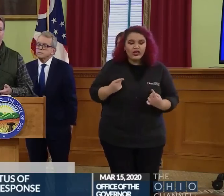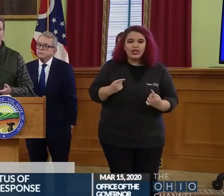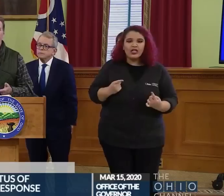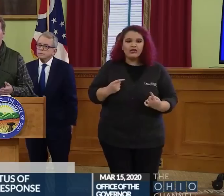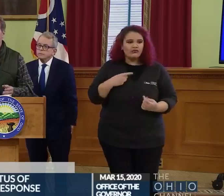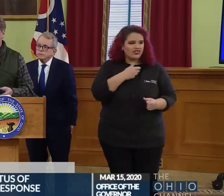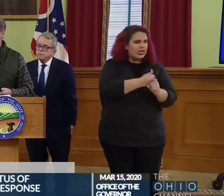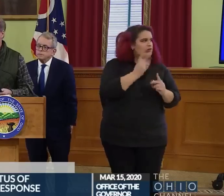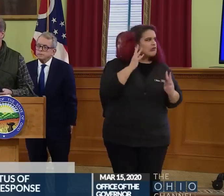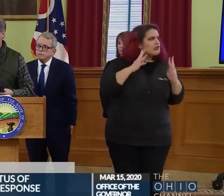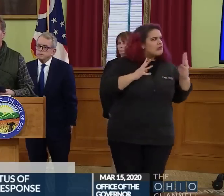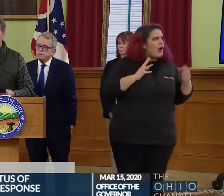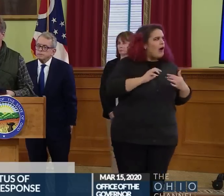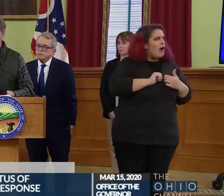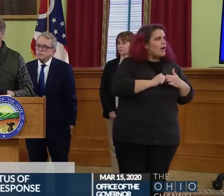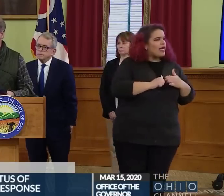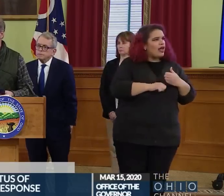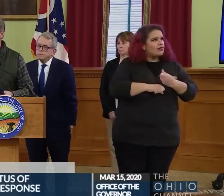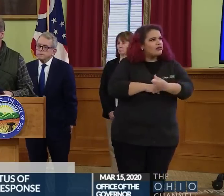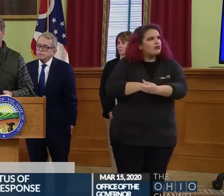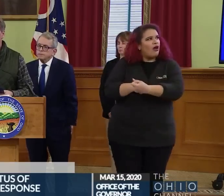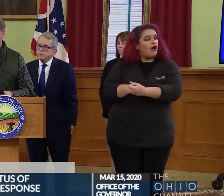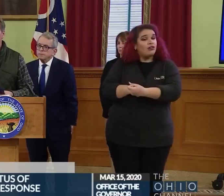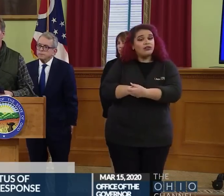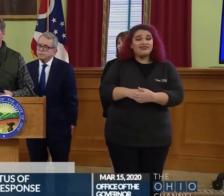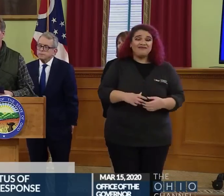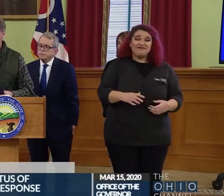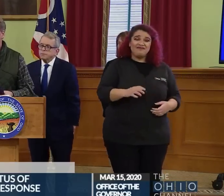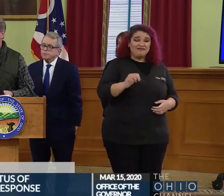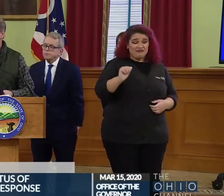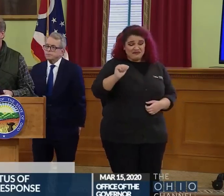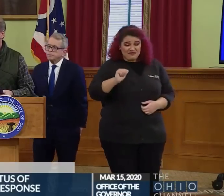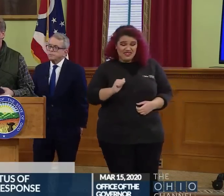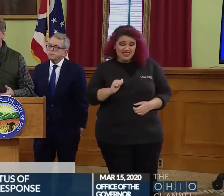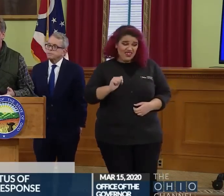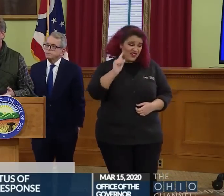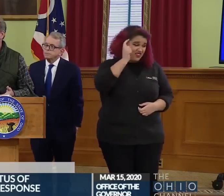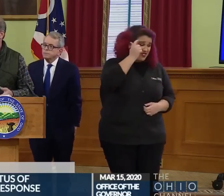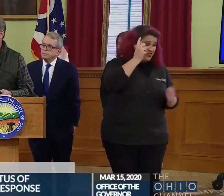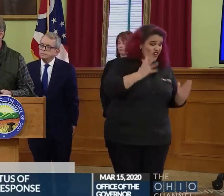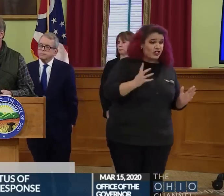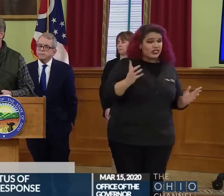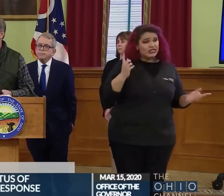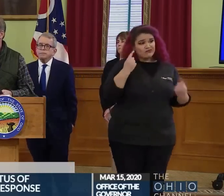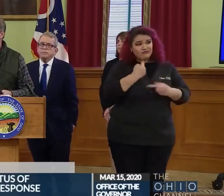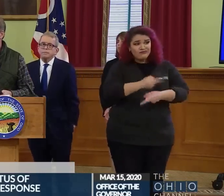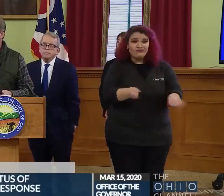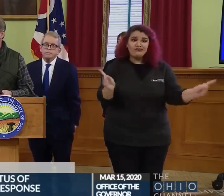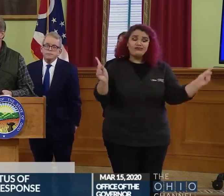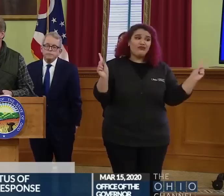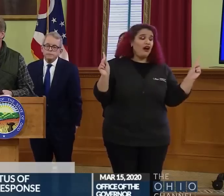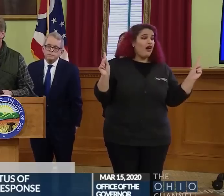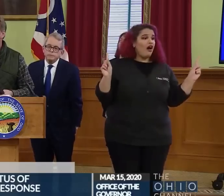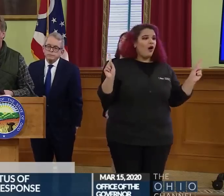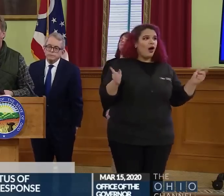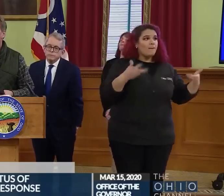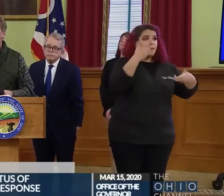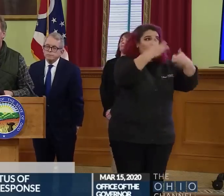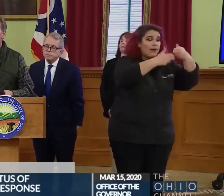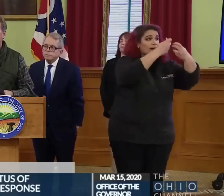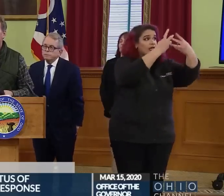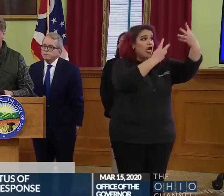here, and Governor's not going to be able, and I'm not going to be able to tell everybody how to solve every problem, but